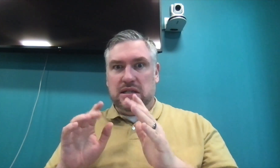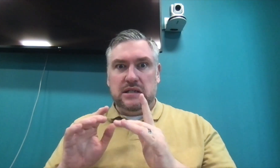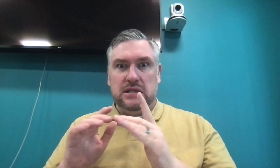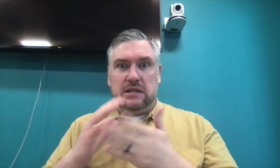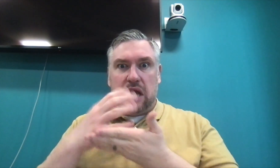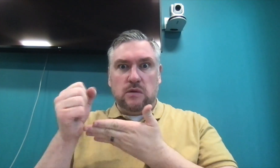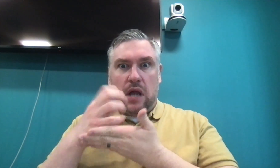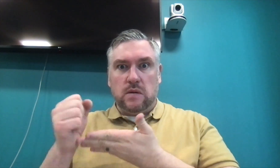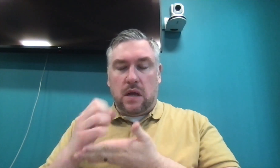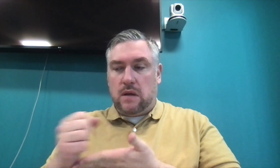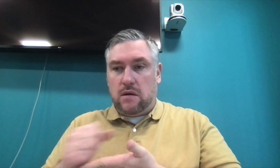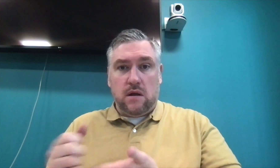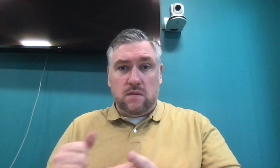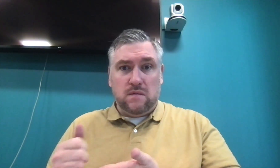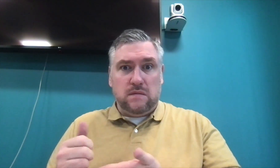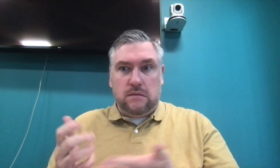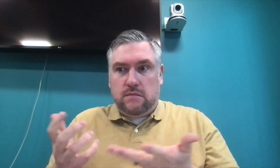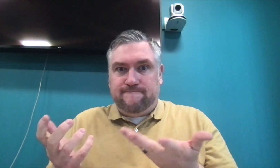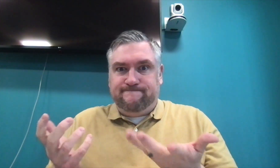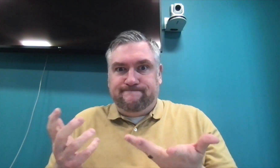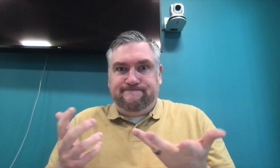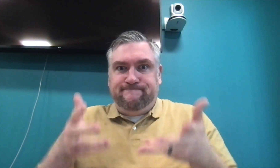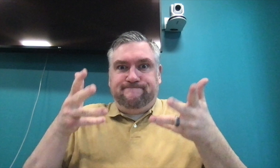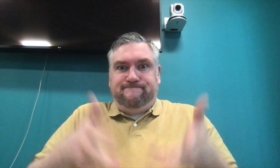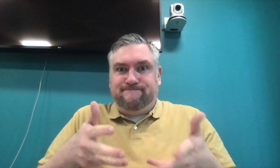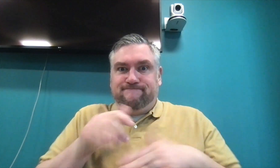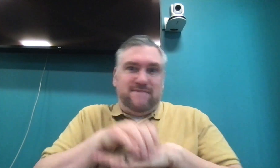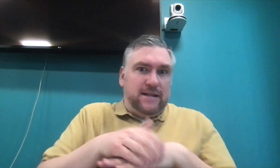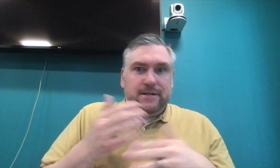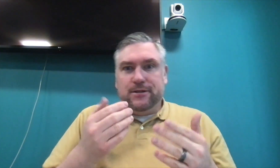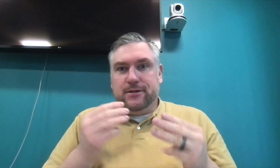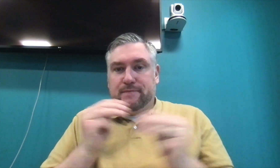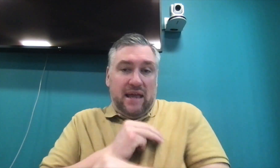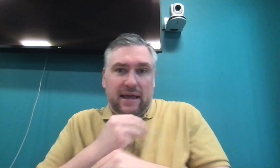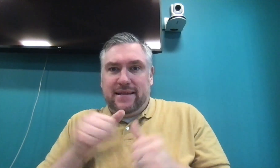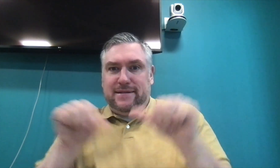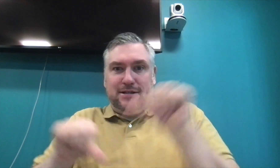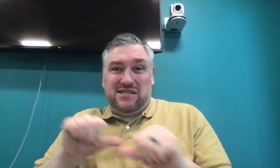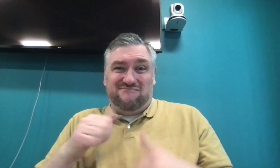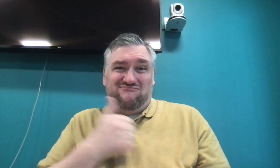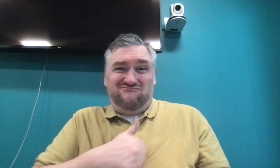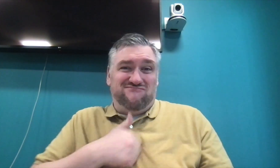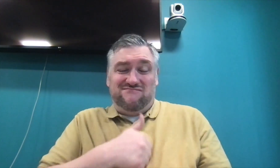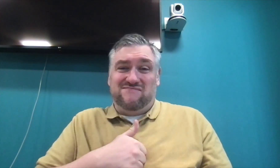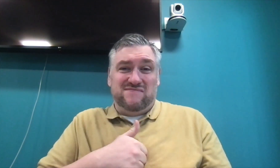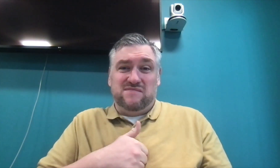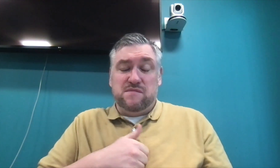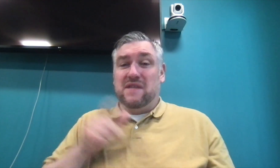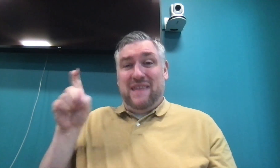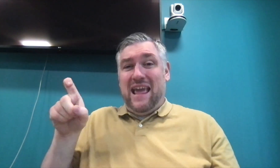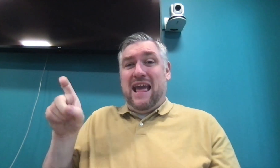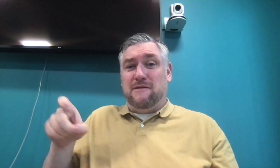start with different times. And then all that runs out. And they're left with English or math or science time. And